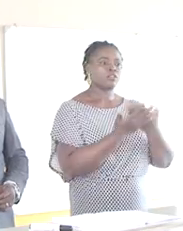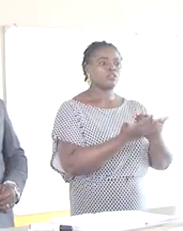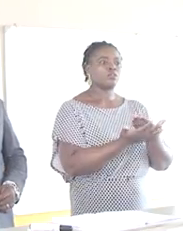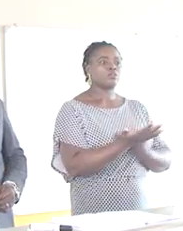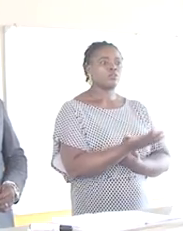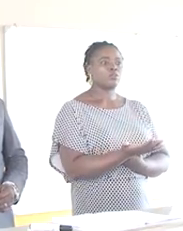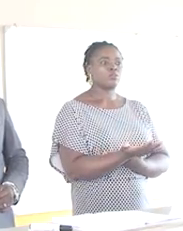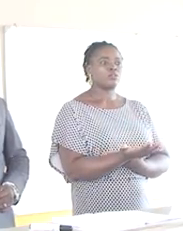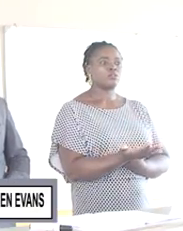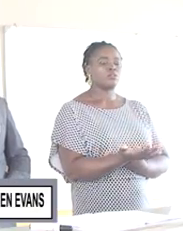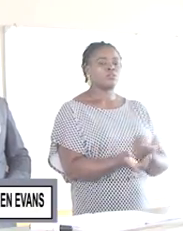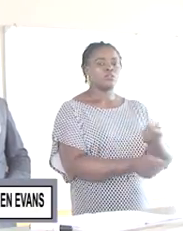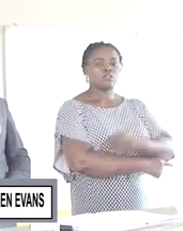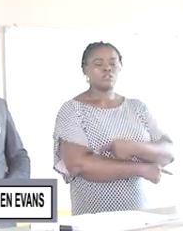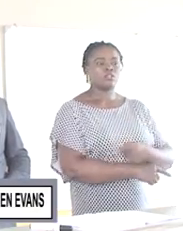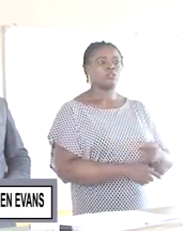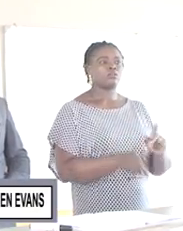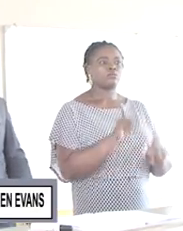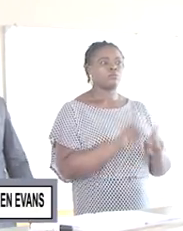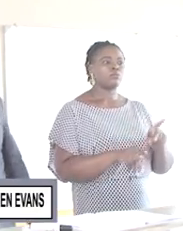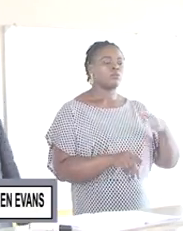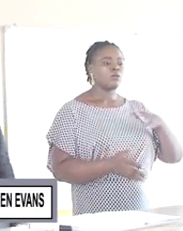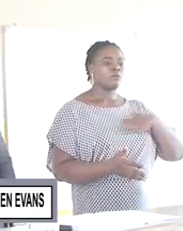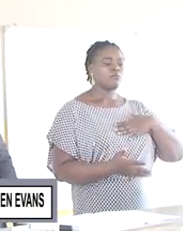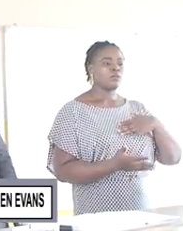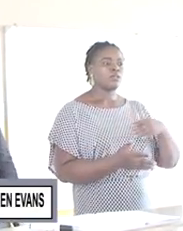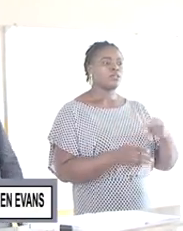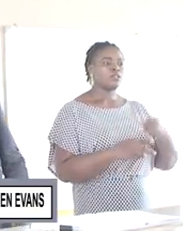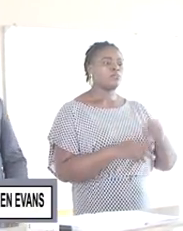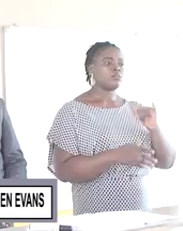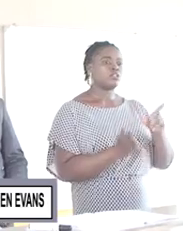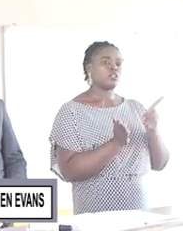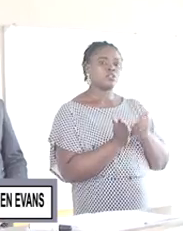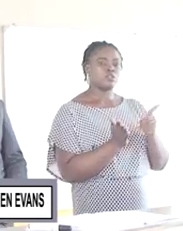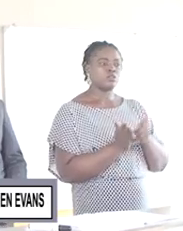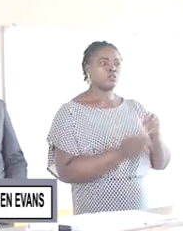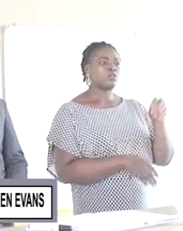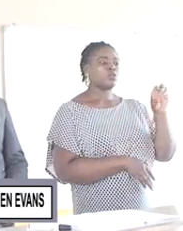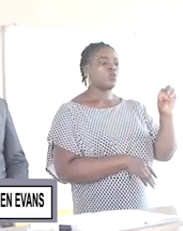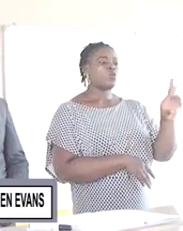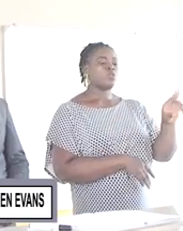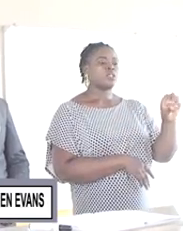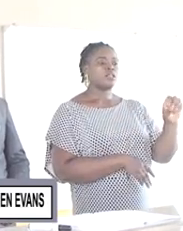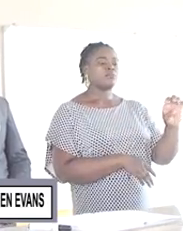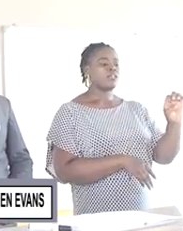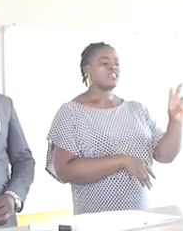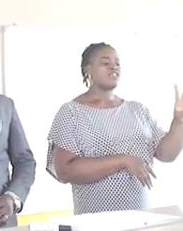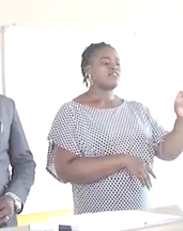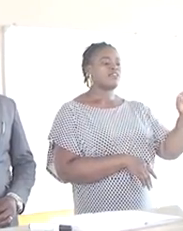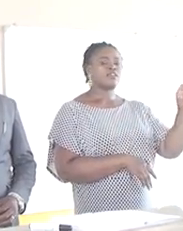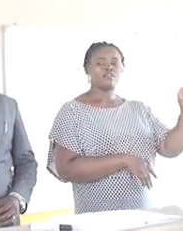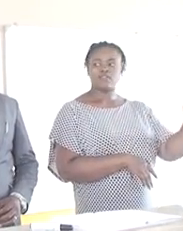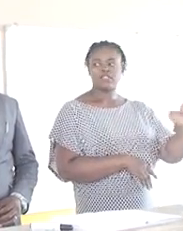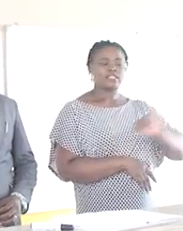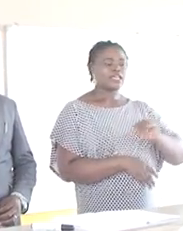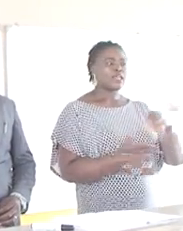Good day, viewer. My name is Dr. Morodo Usarime Evans. I'm